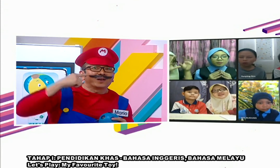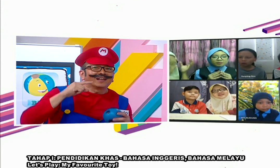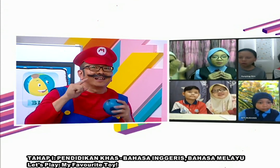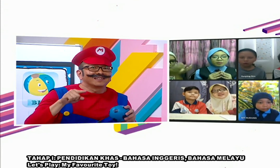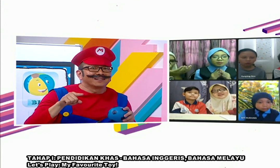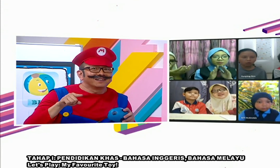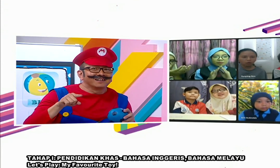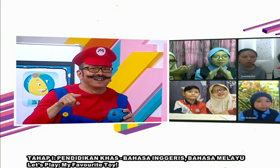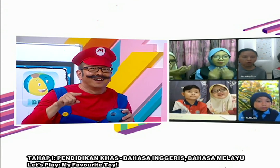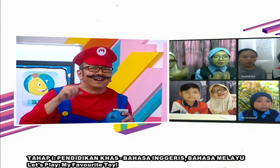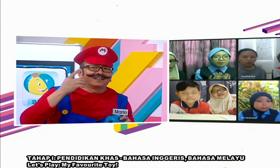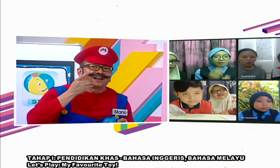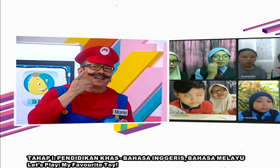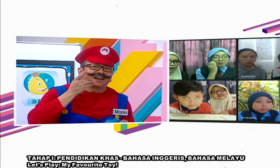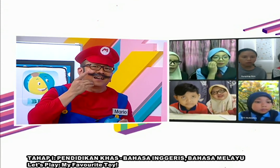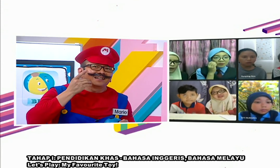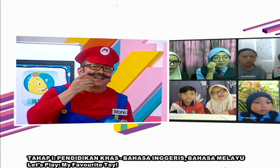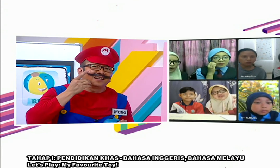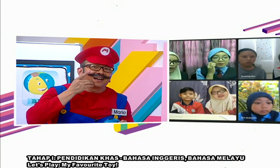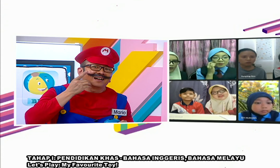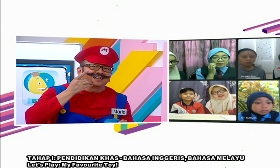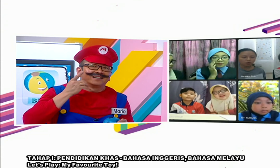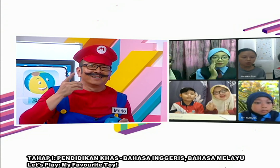Who can answer?